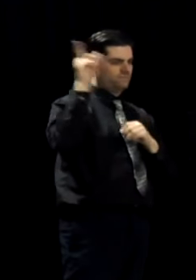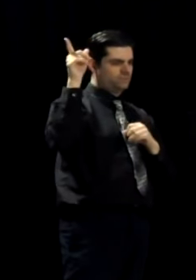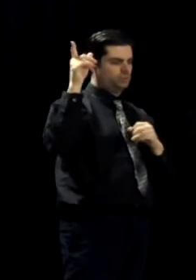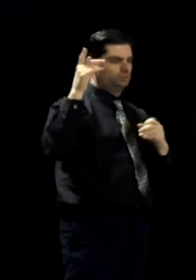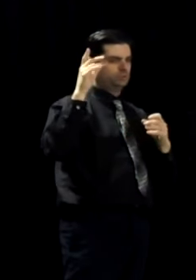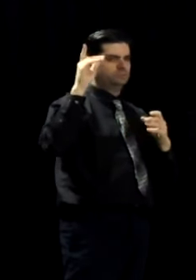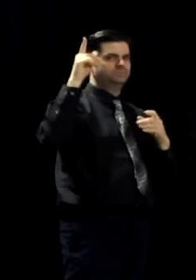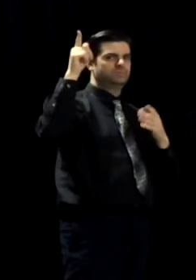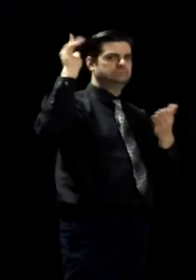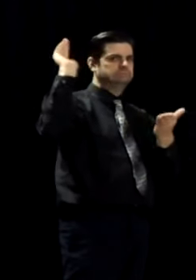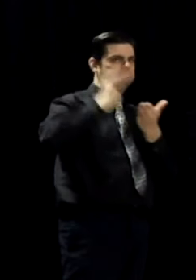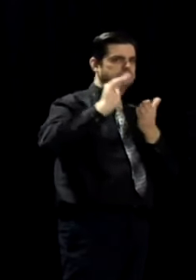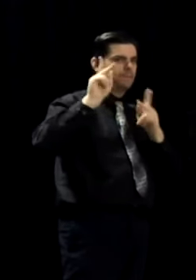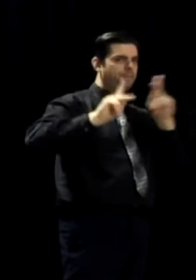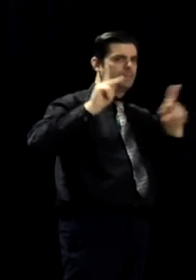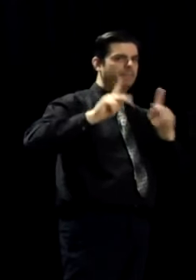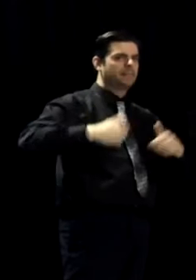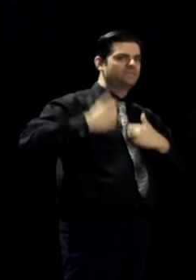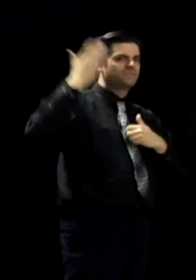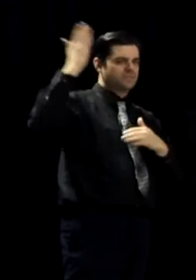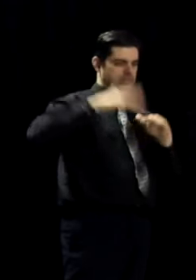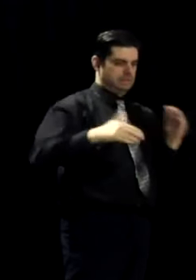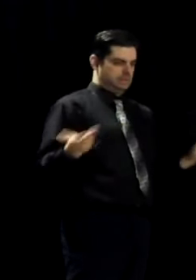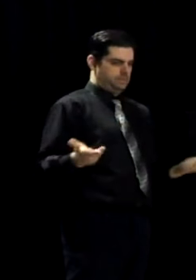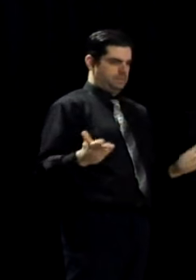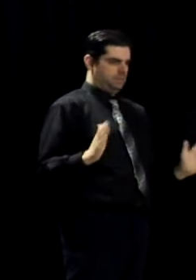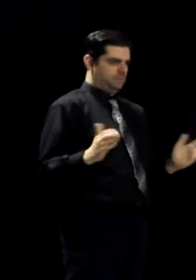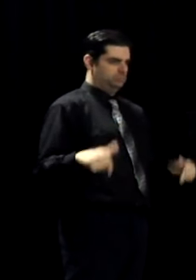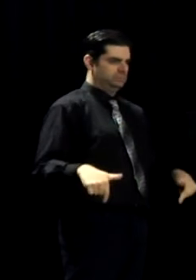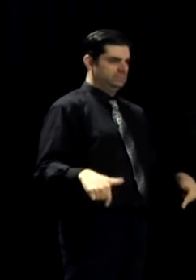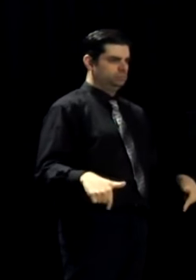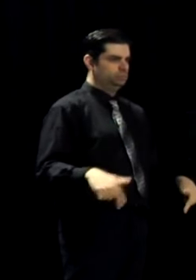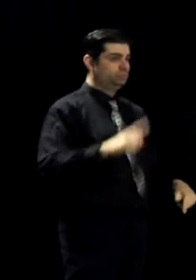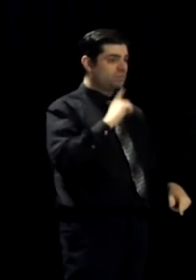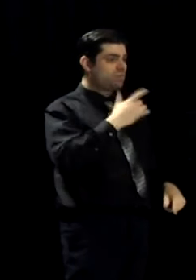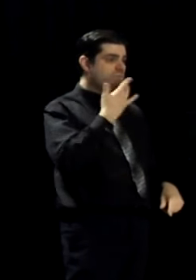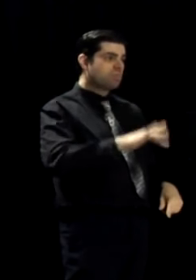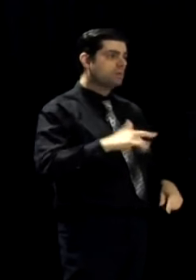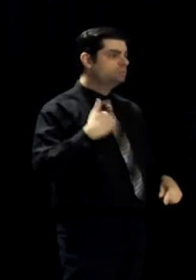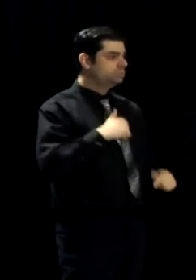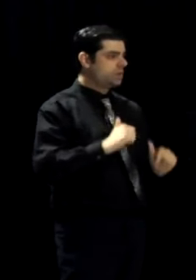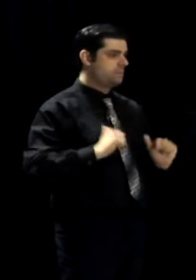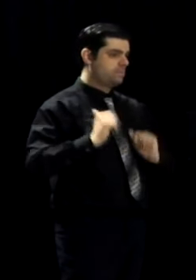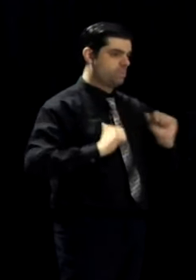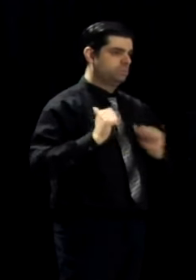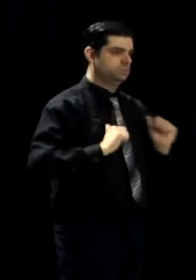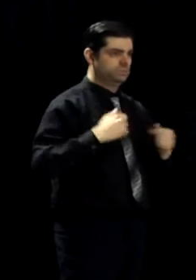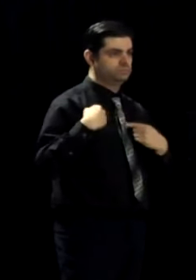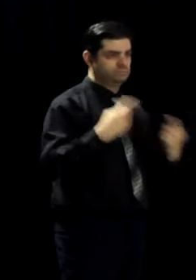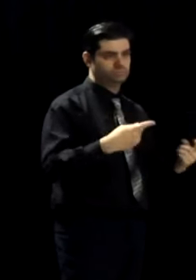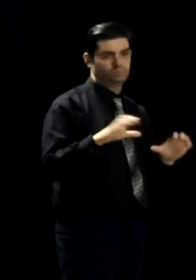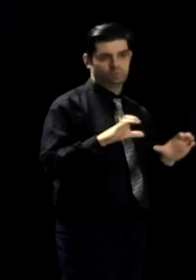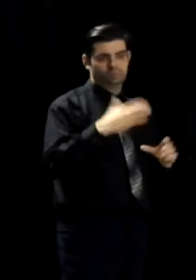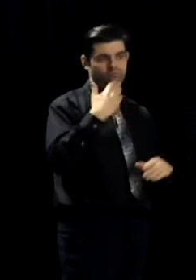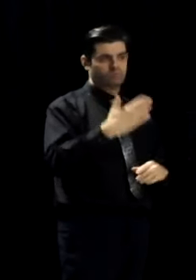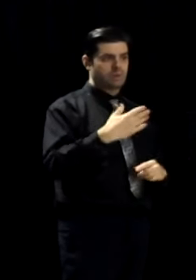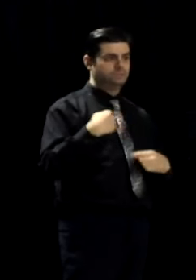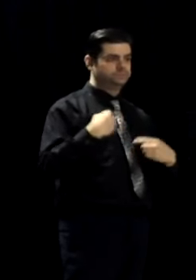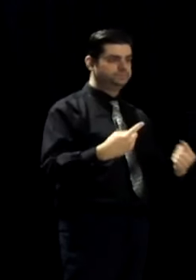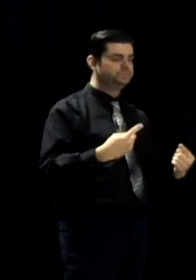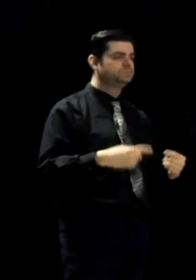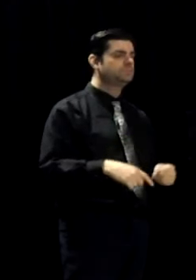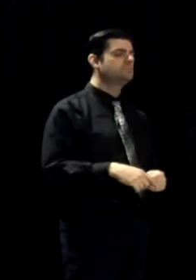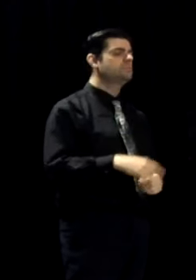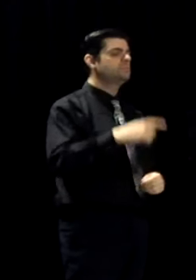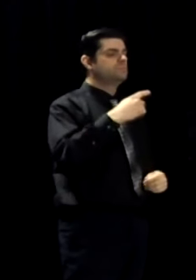you suggest? We've been lucky because we've done so well with this, and that when we would see cases,